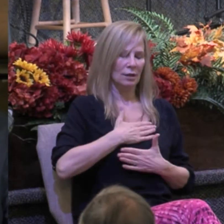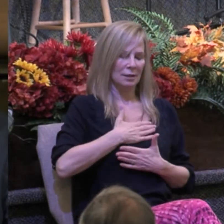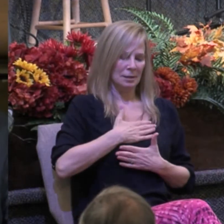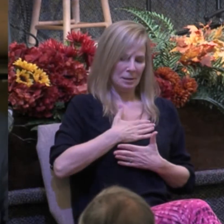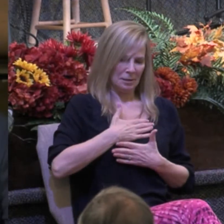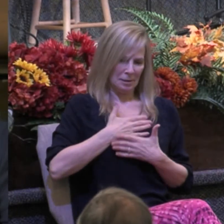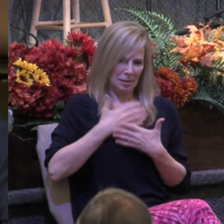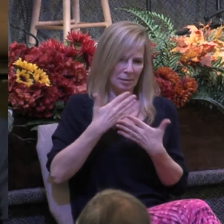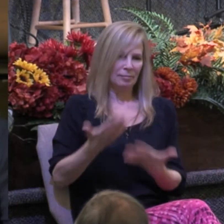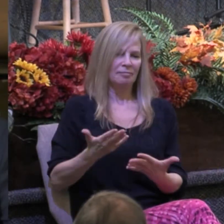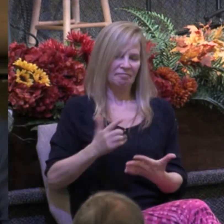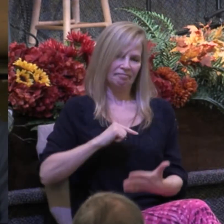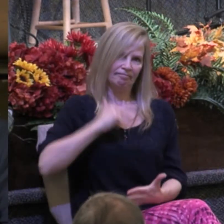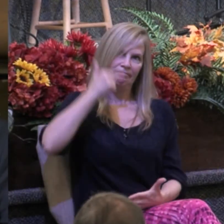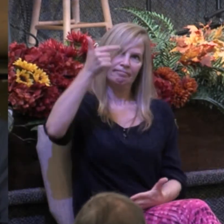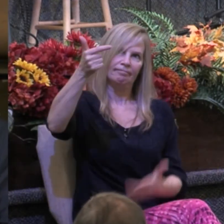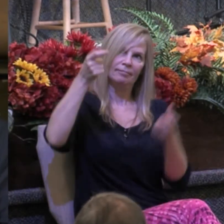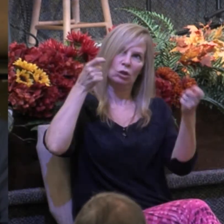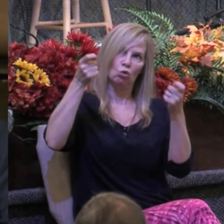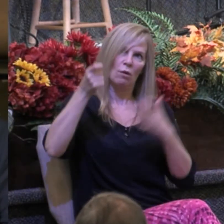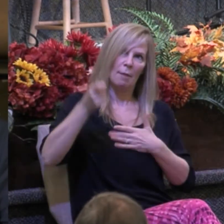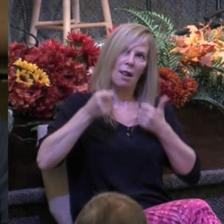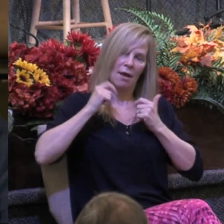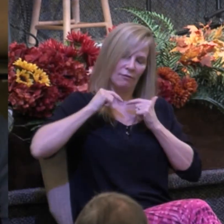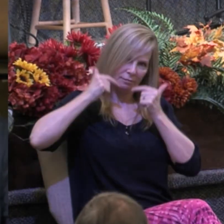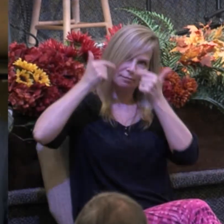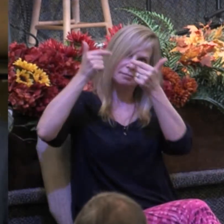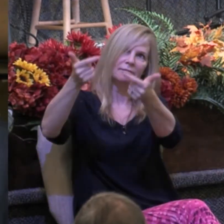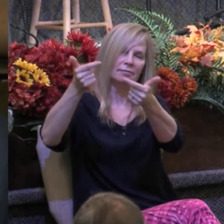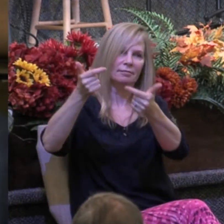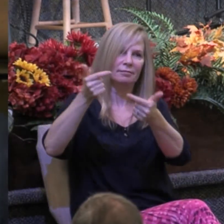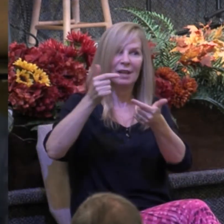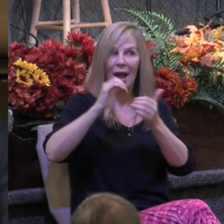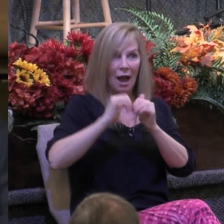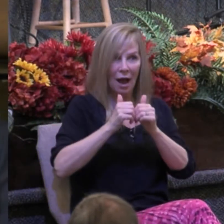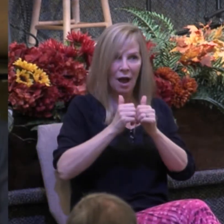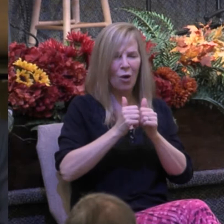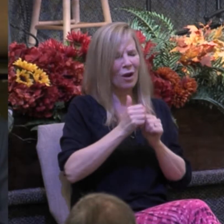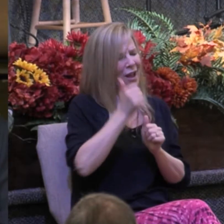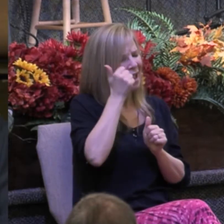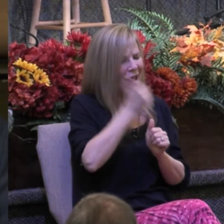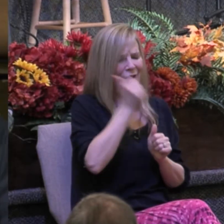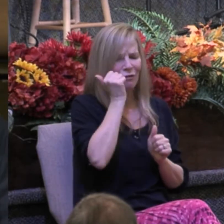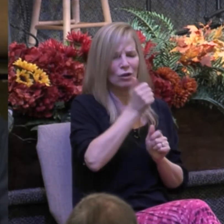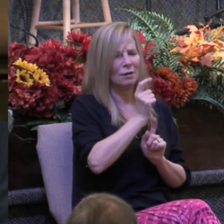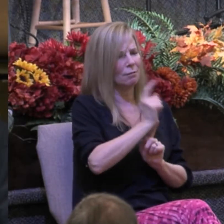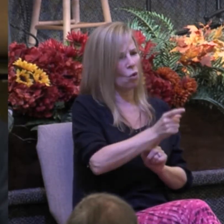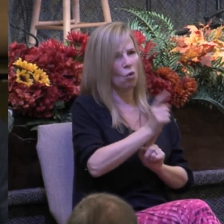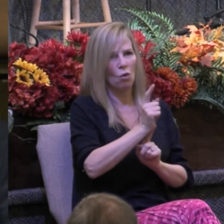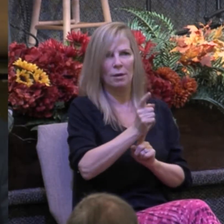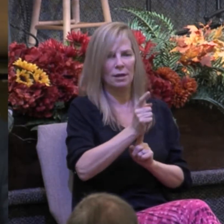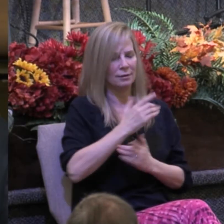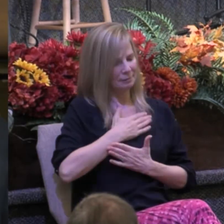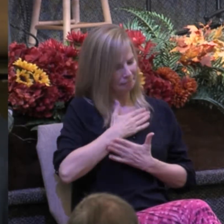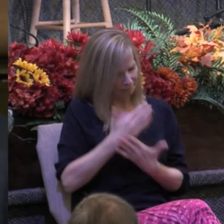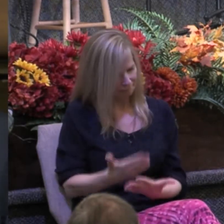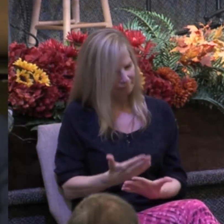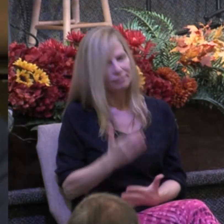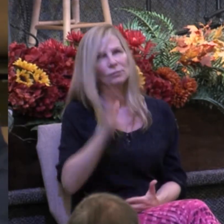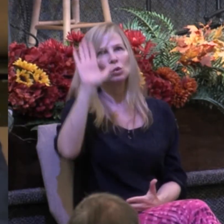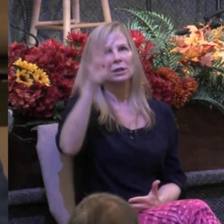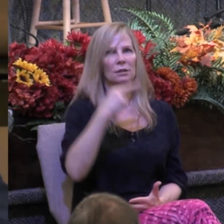your life to the Holy Spirit, moment by moment, as you submit to His voice, which is the